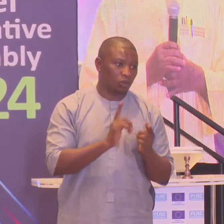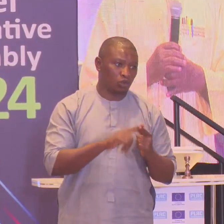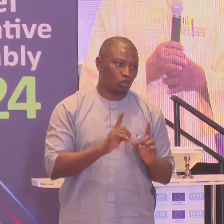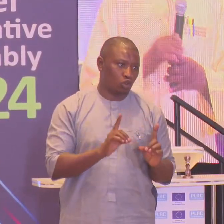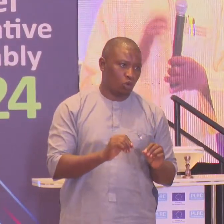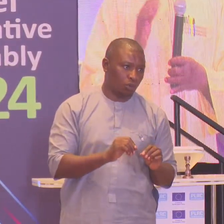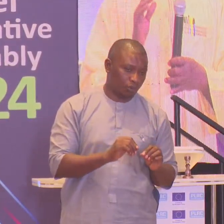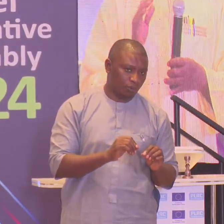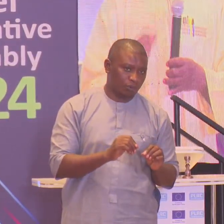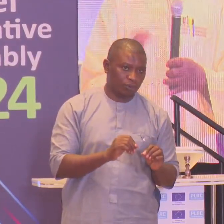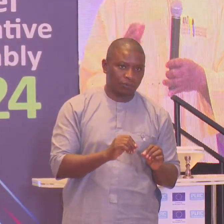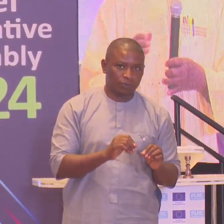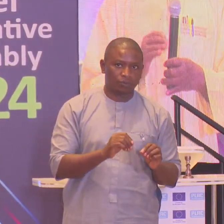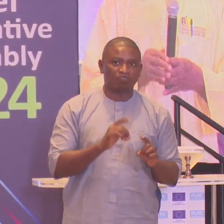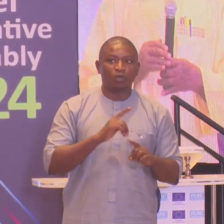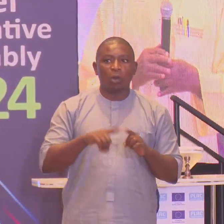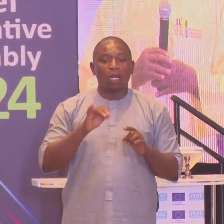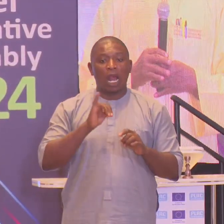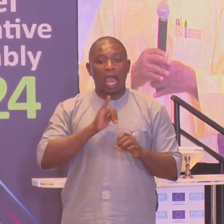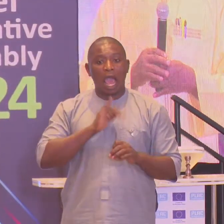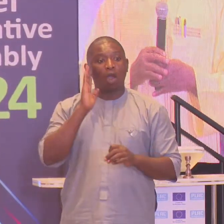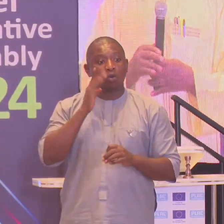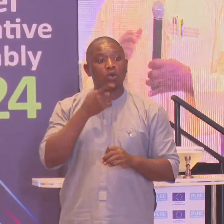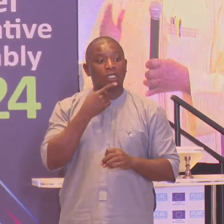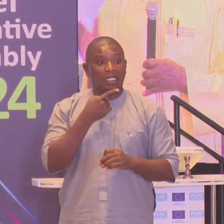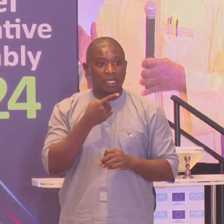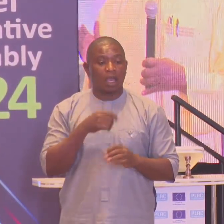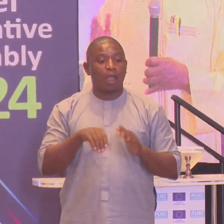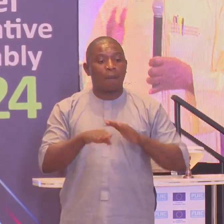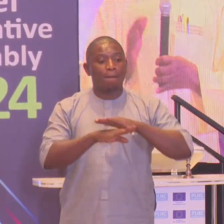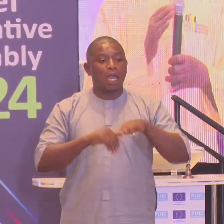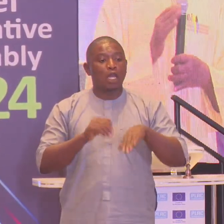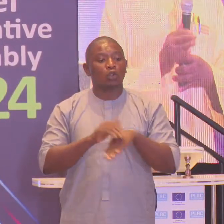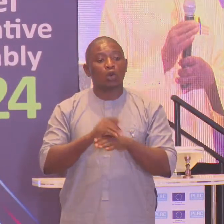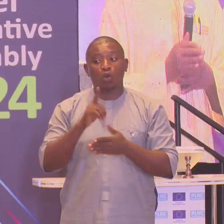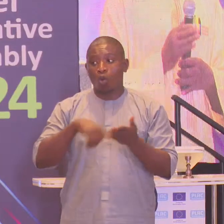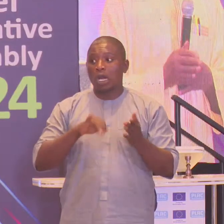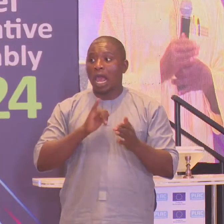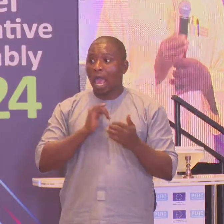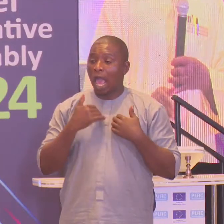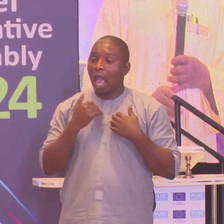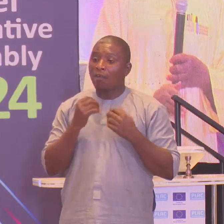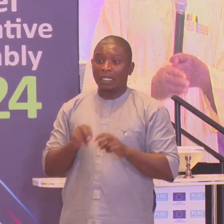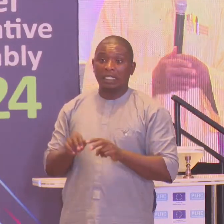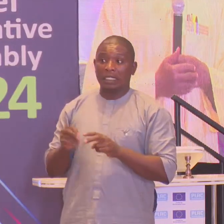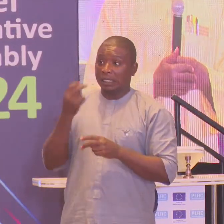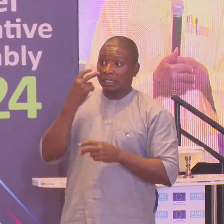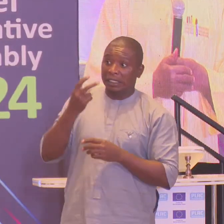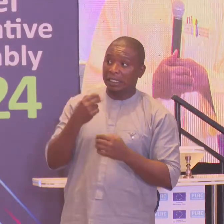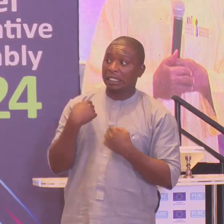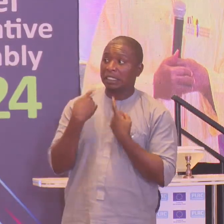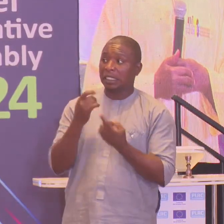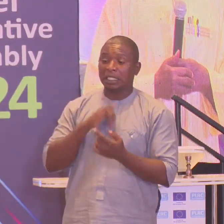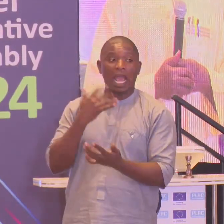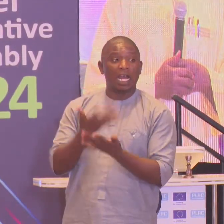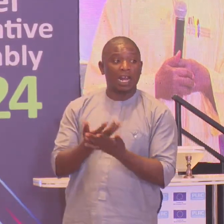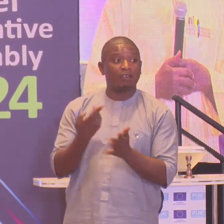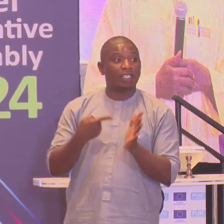But I would say, based on what I have seen since I arrived this